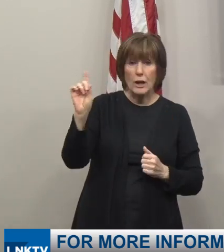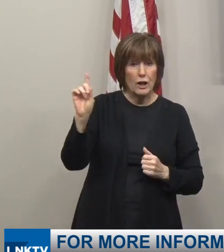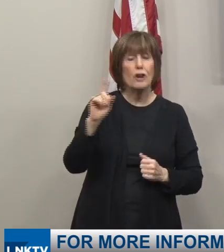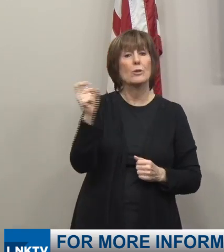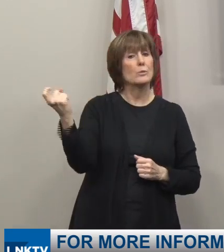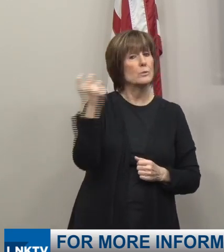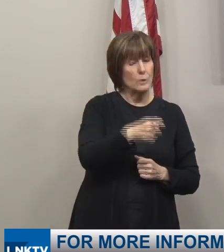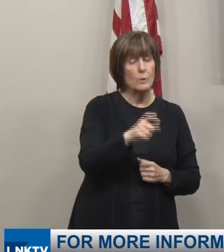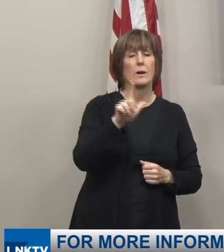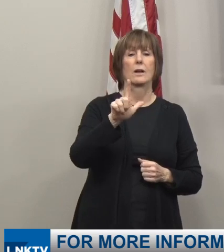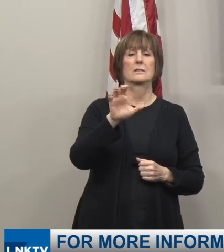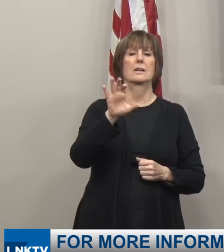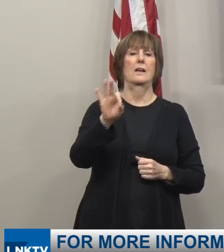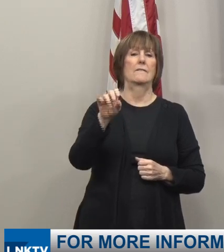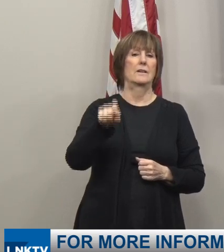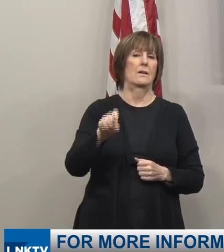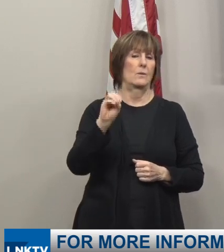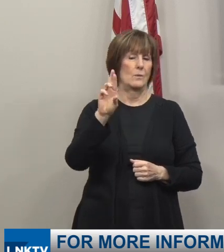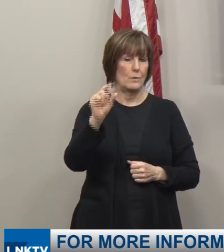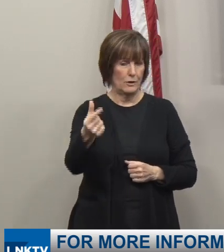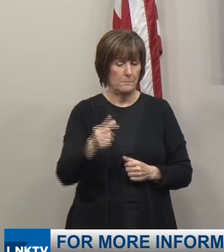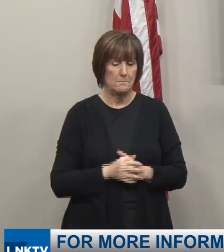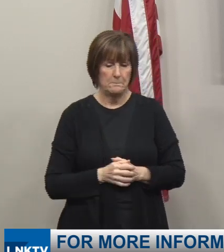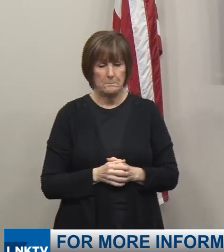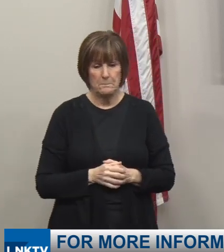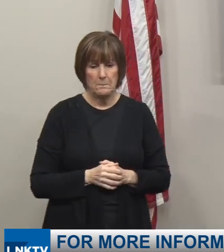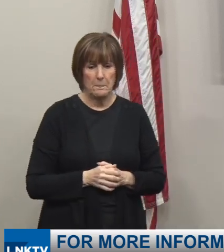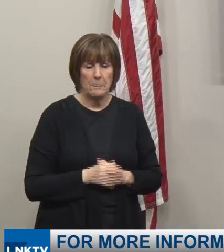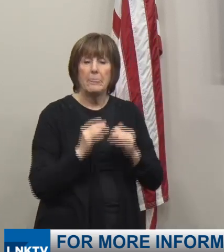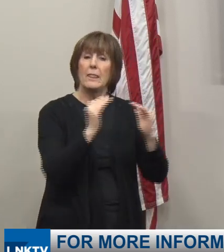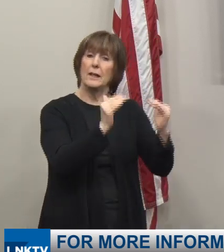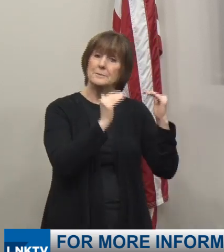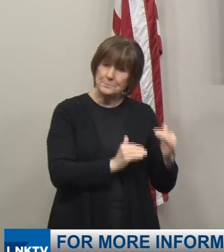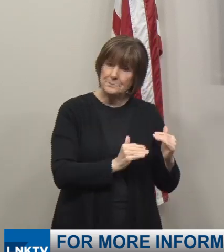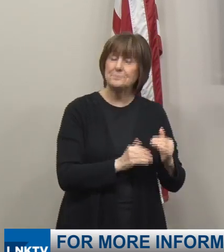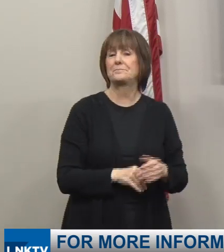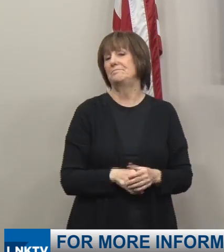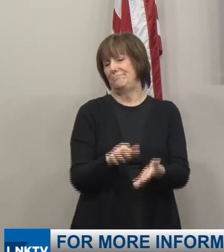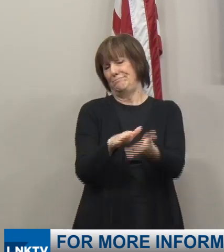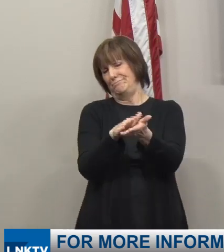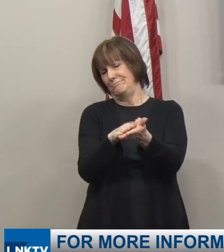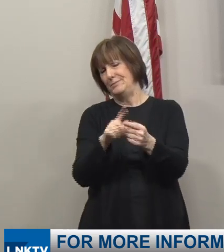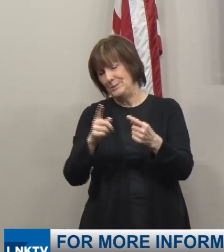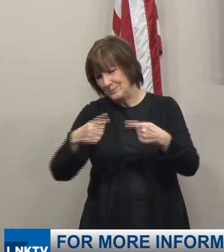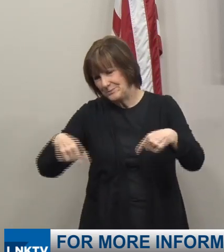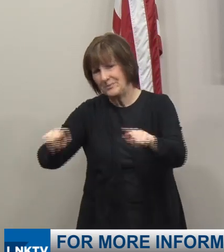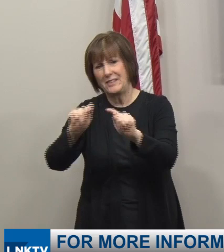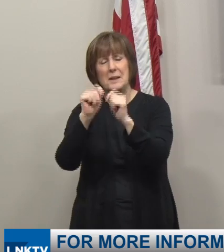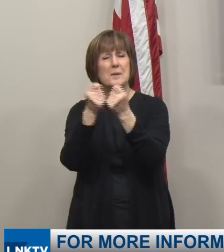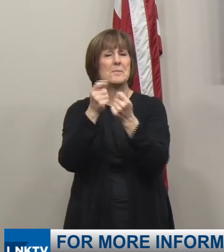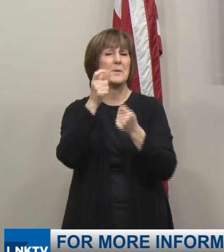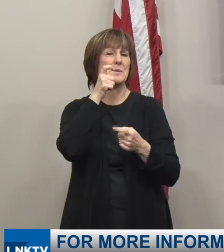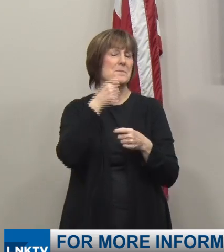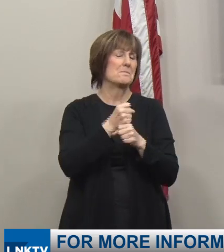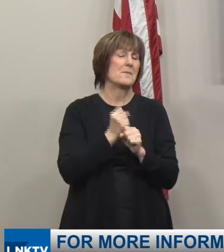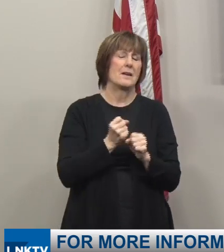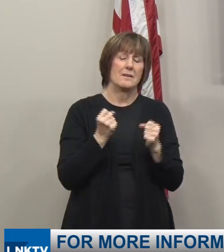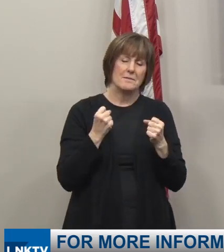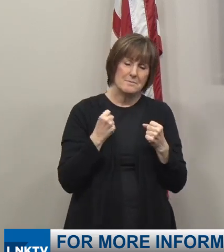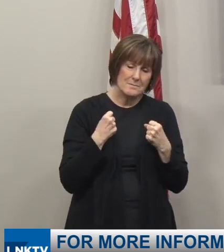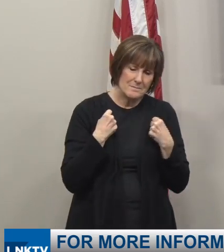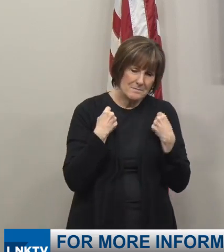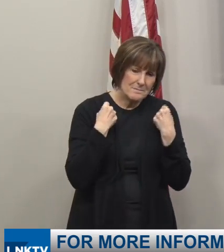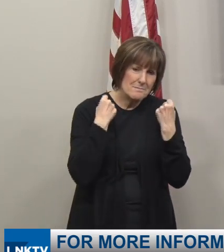donate at lcf.org. Next, I want to give a shout out to a team that is making thousands of